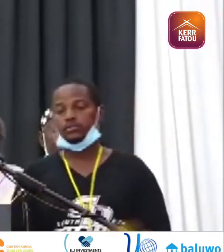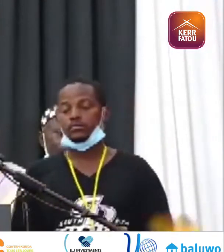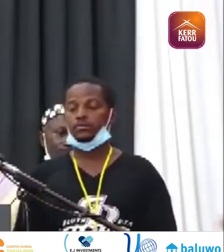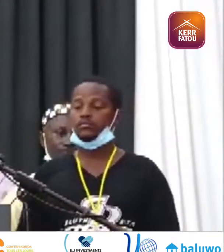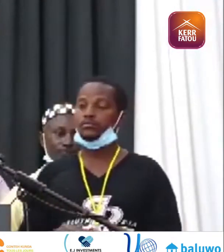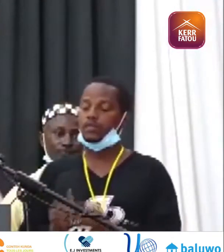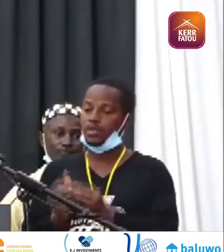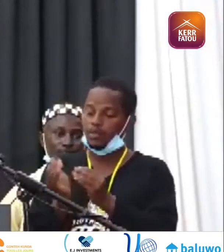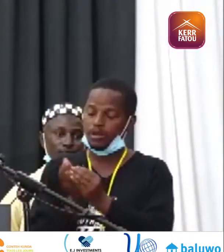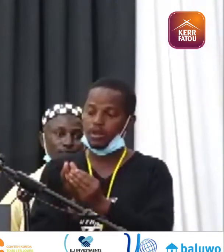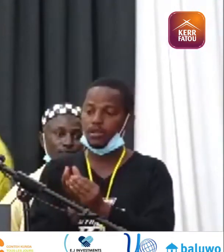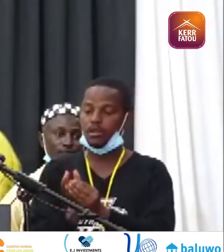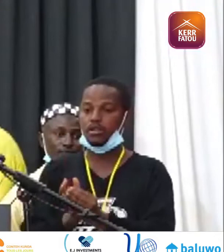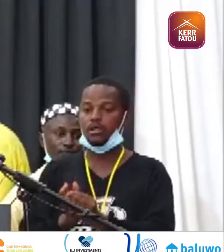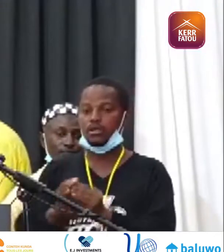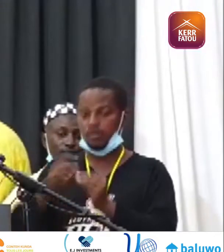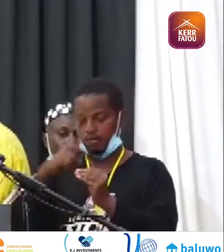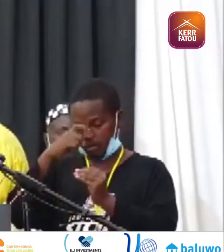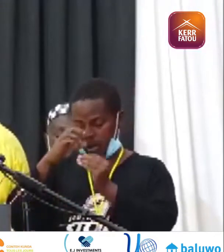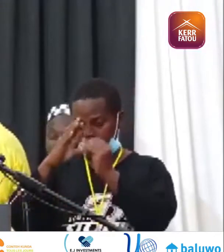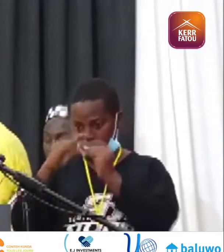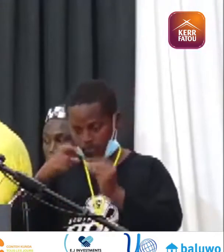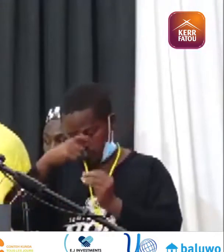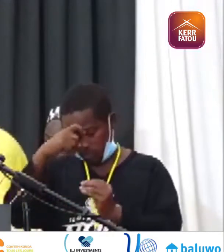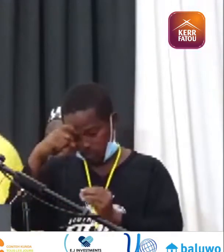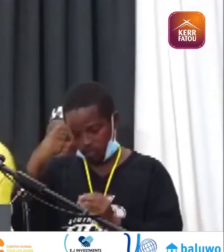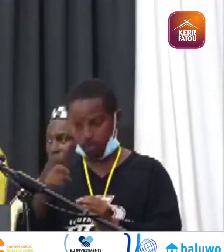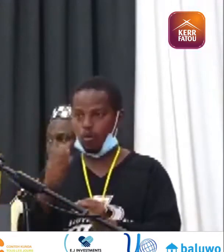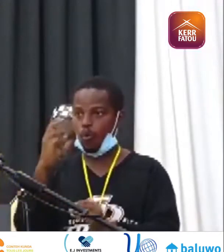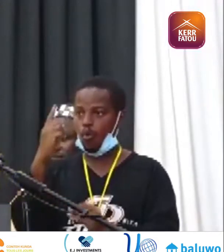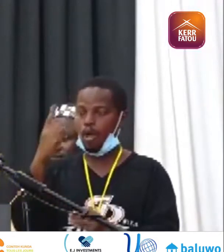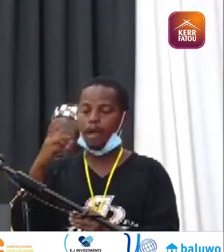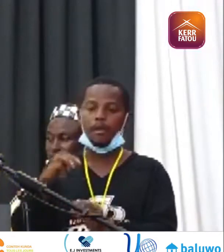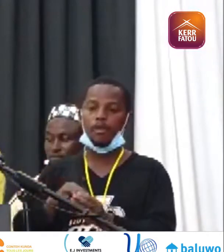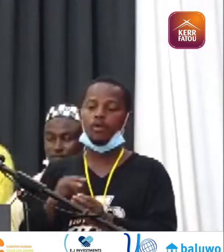2019. The party's administrative costs for the year amounted to